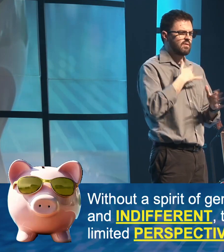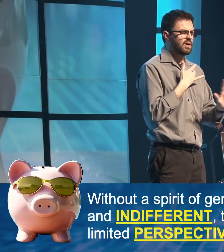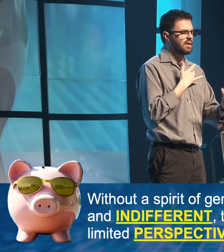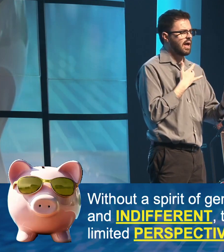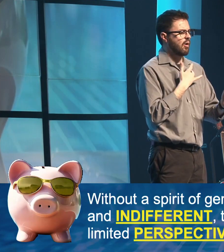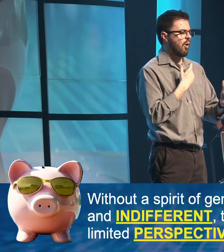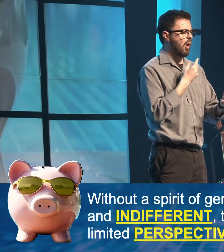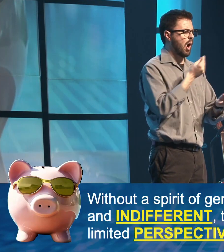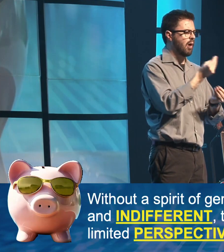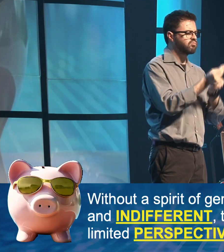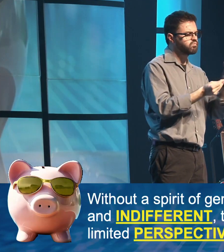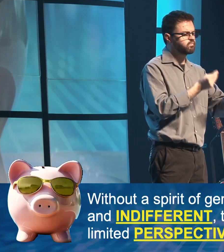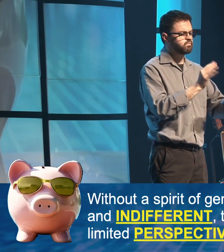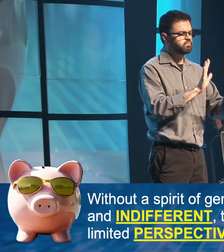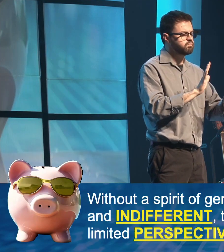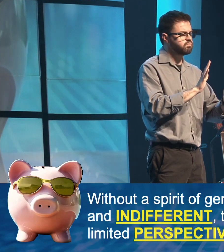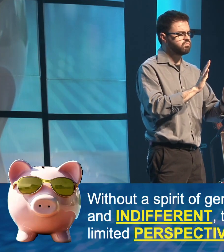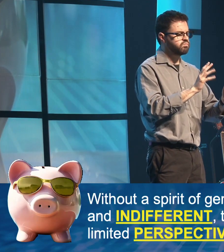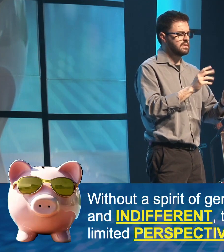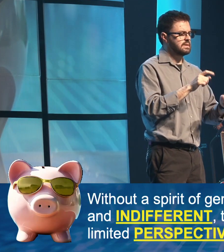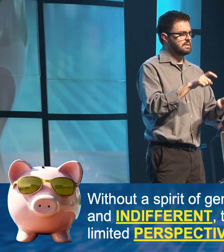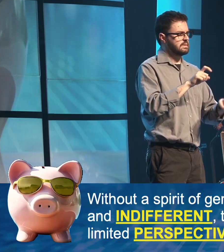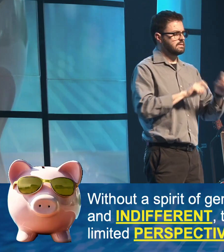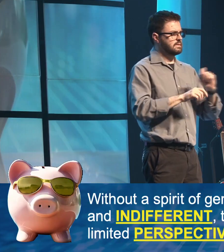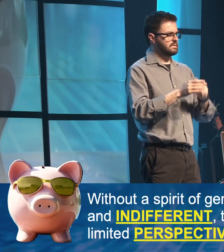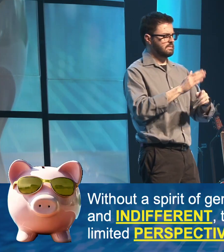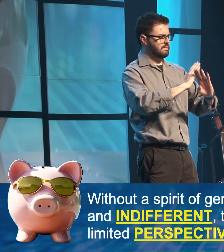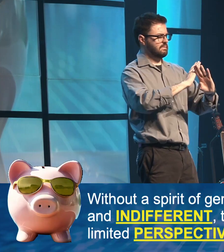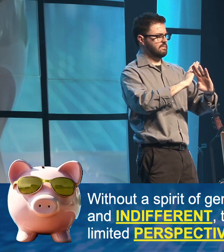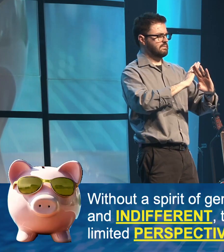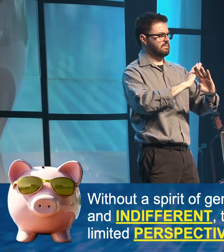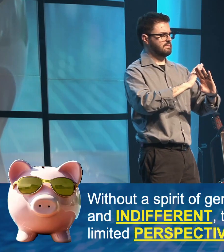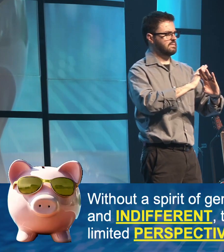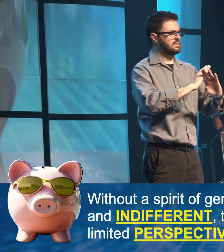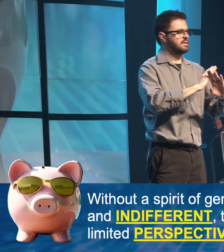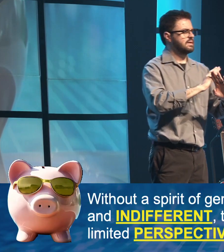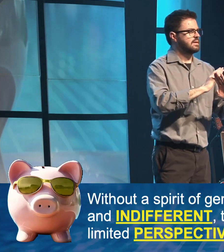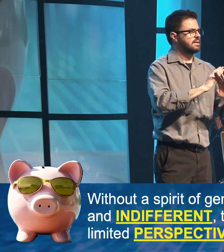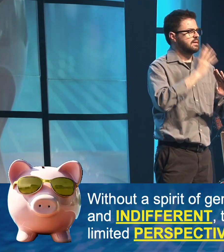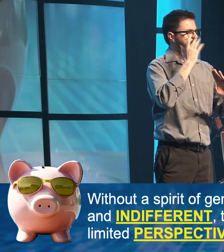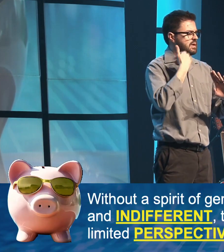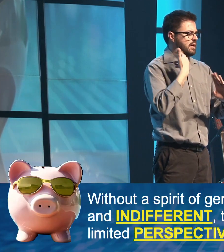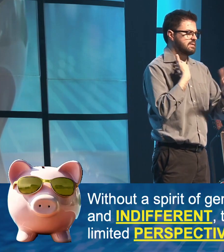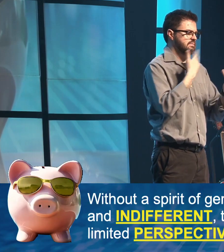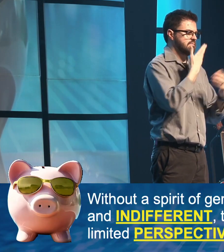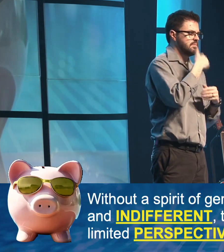find ourselves holding back, right, from meeting the needs of others because of these bad